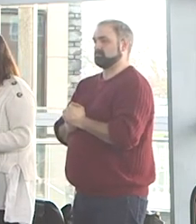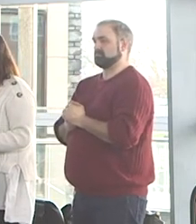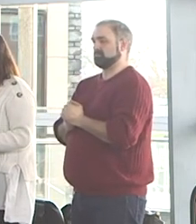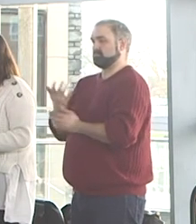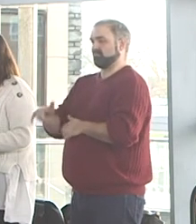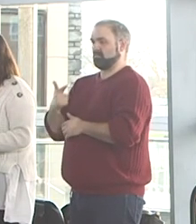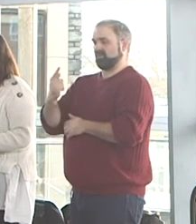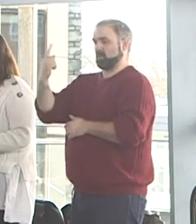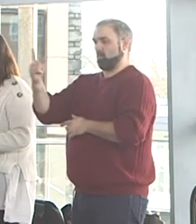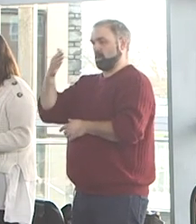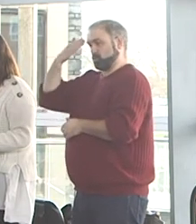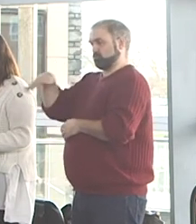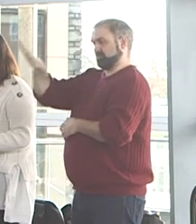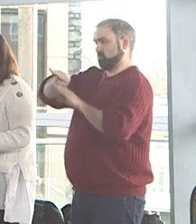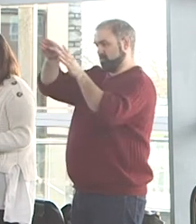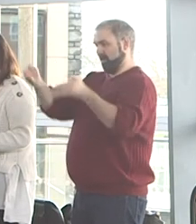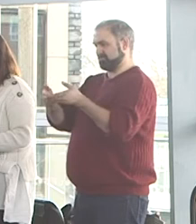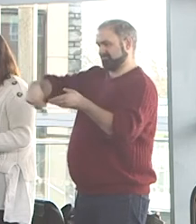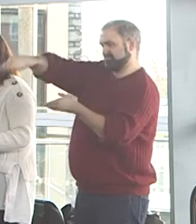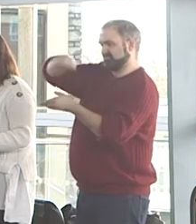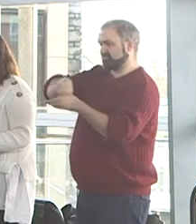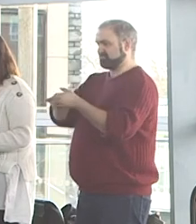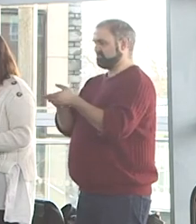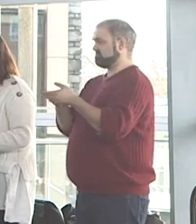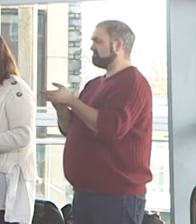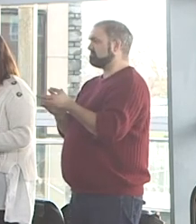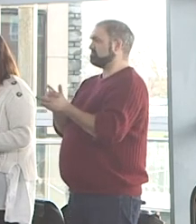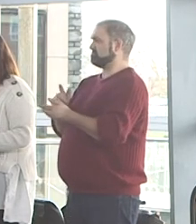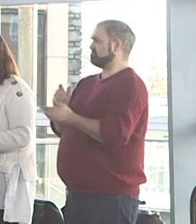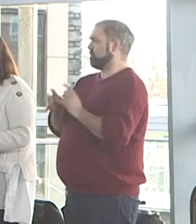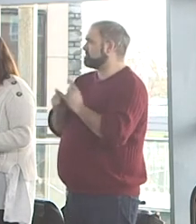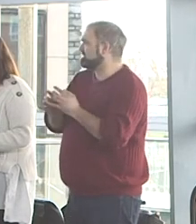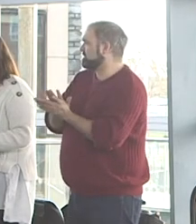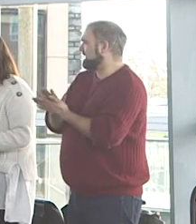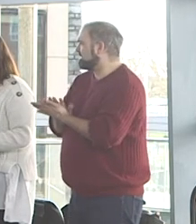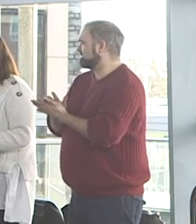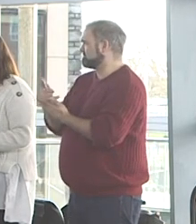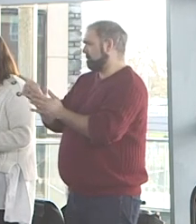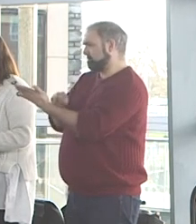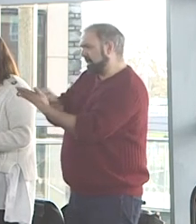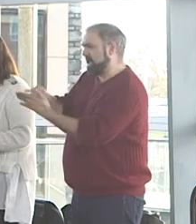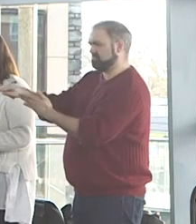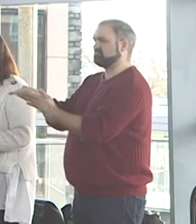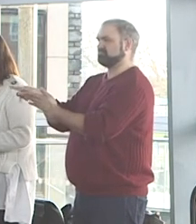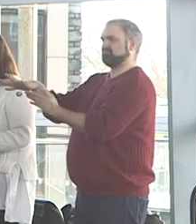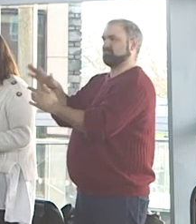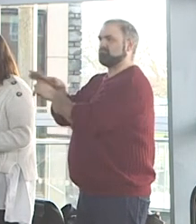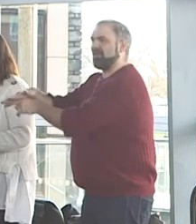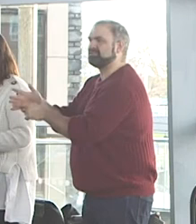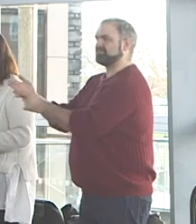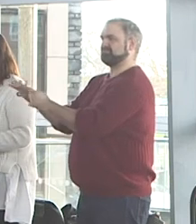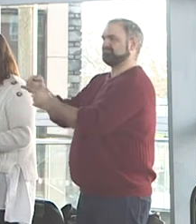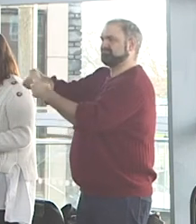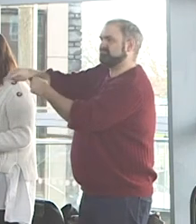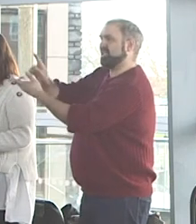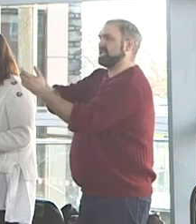Out of the 71 countries in the world that still condemn homosexual acts and showcase high levels of repressive legislation